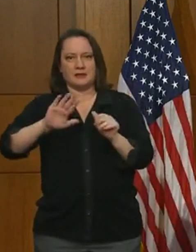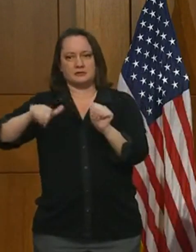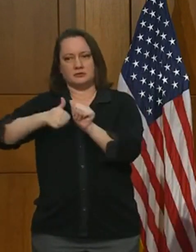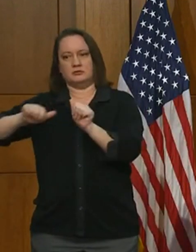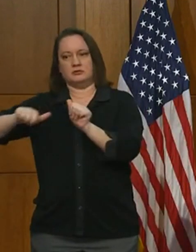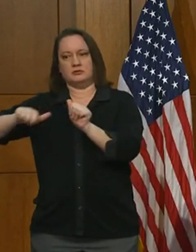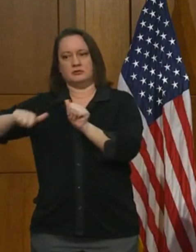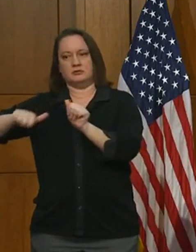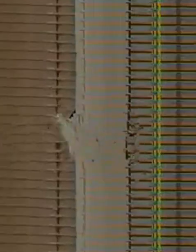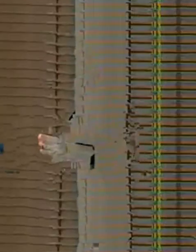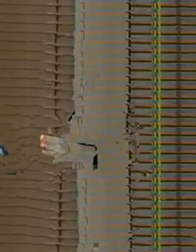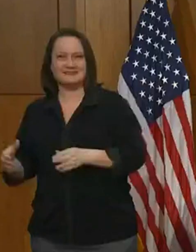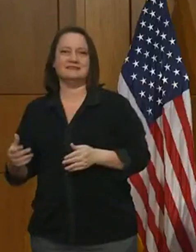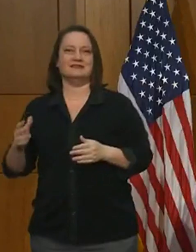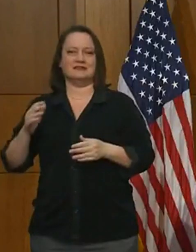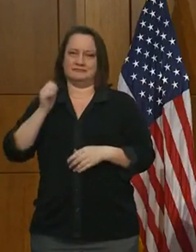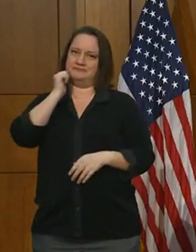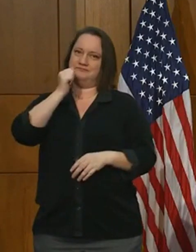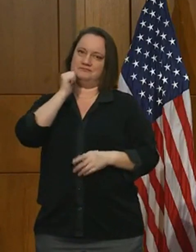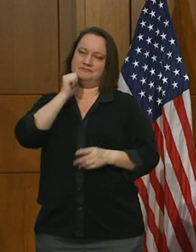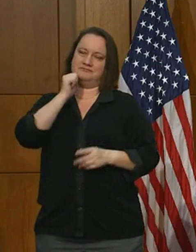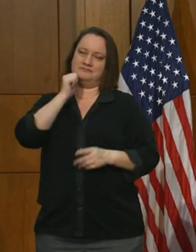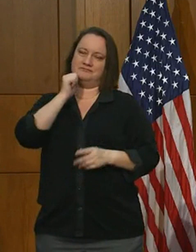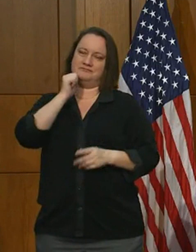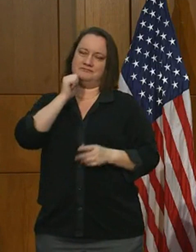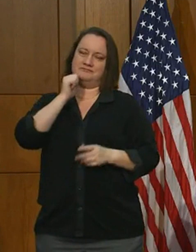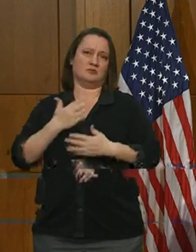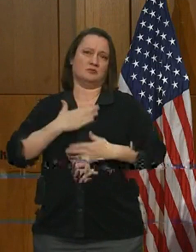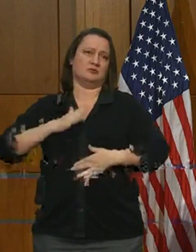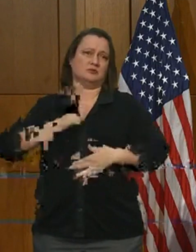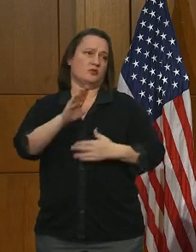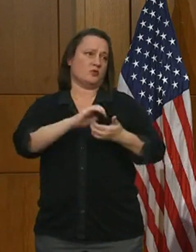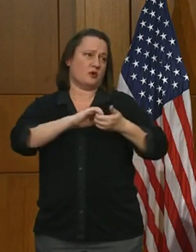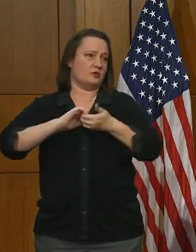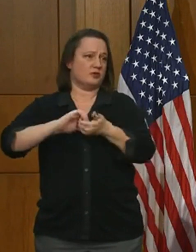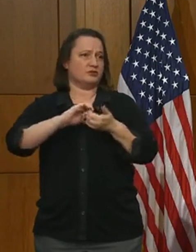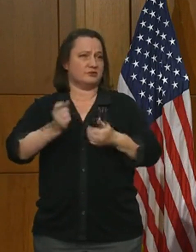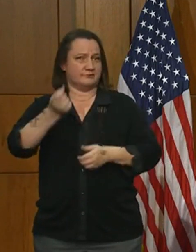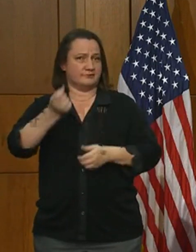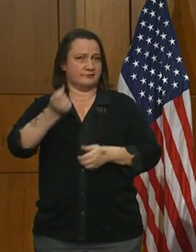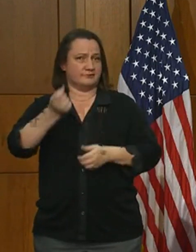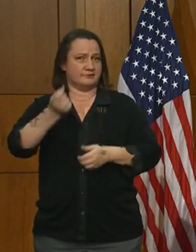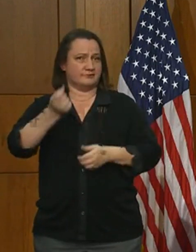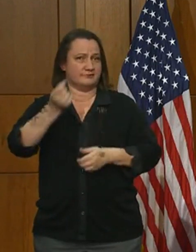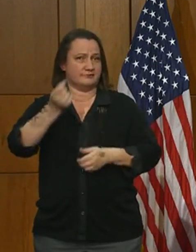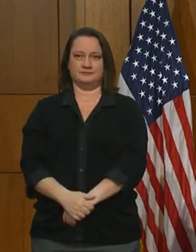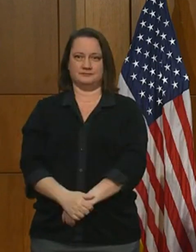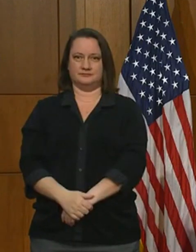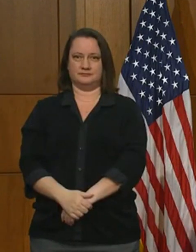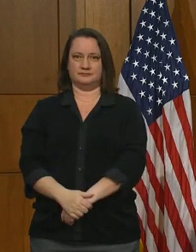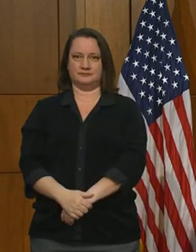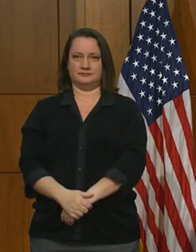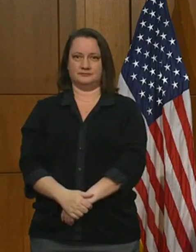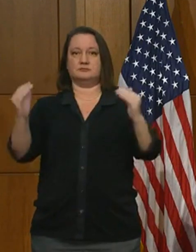appreciate the cooperation and understanding. Luann Wright with the Roanoke Times.